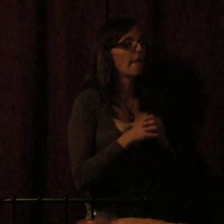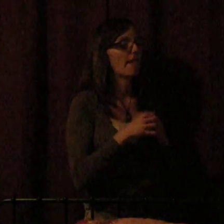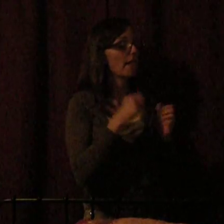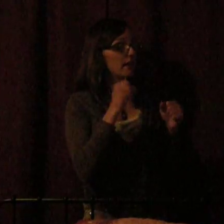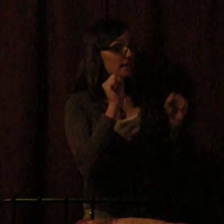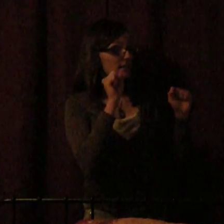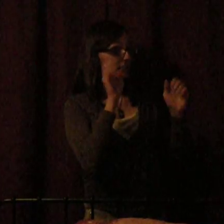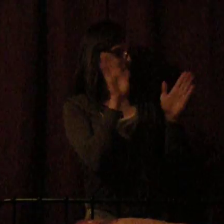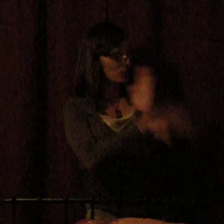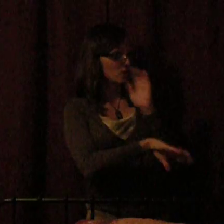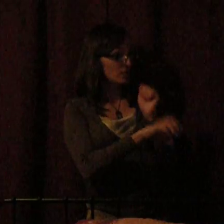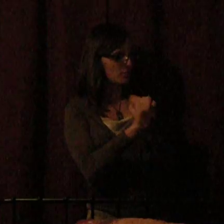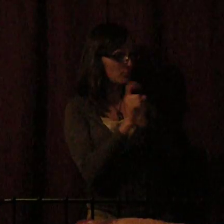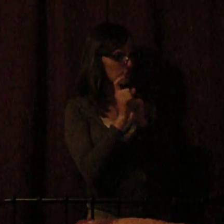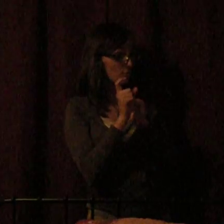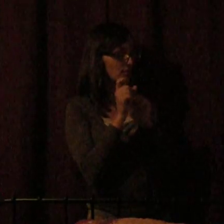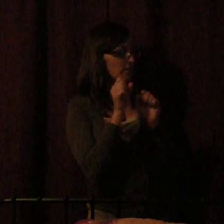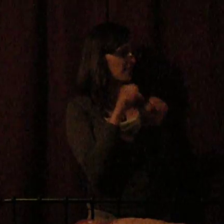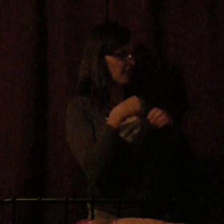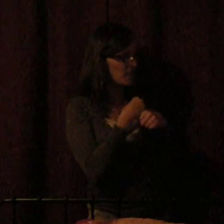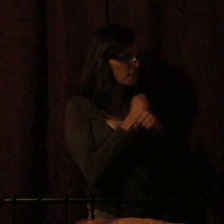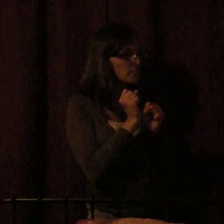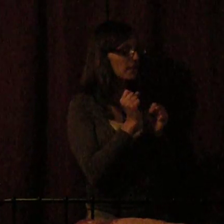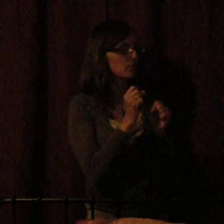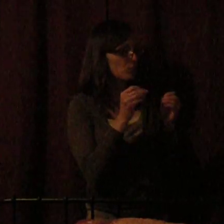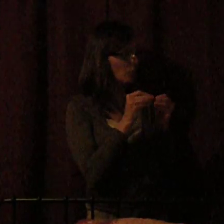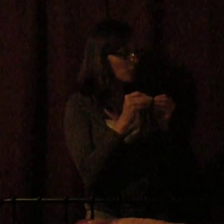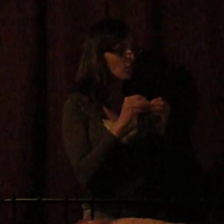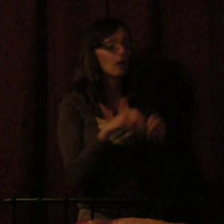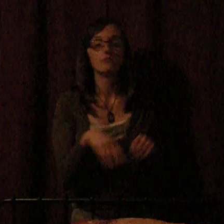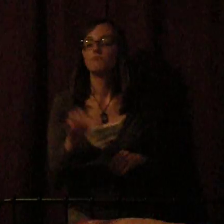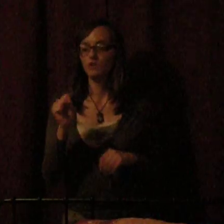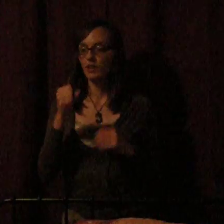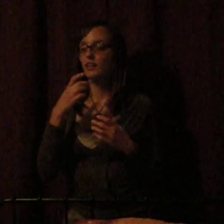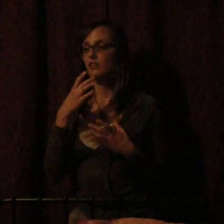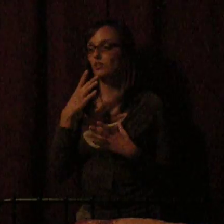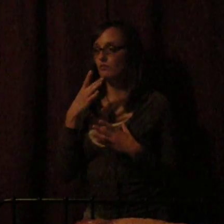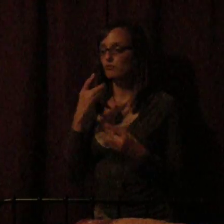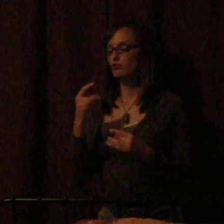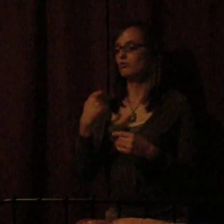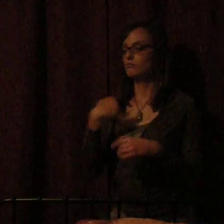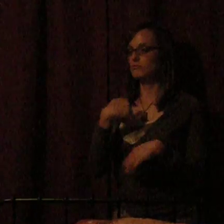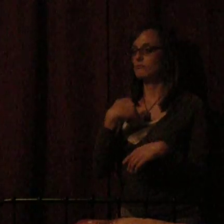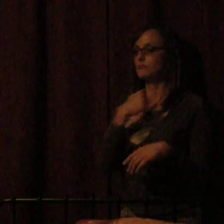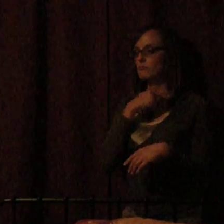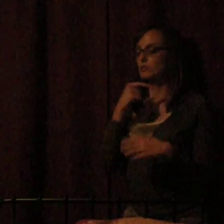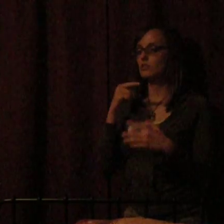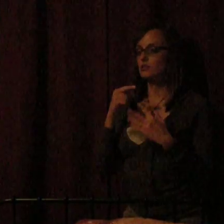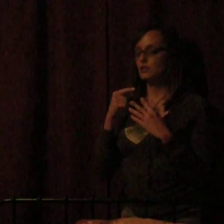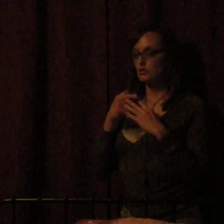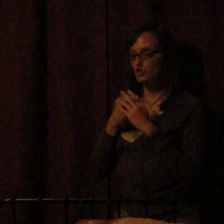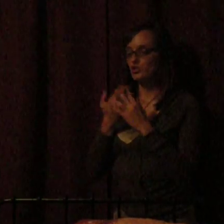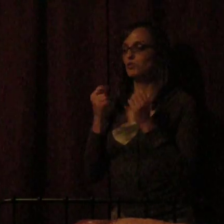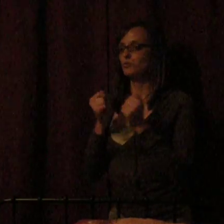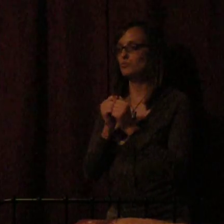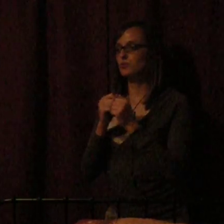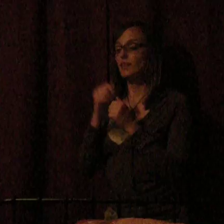enough? Well, in fact, it's interesting that what we started with are chemicals that are just